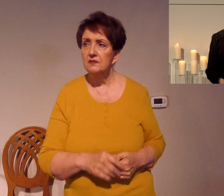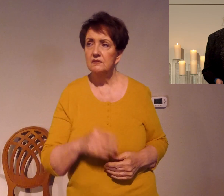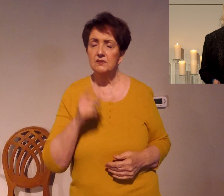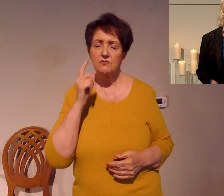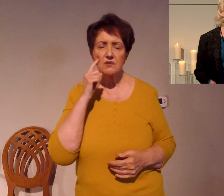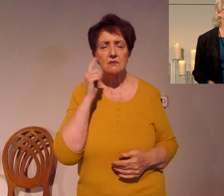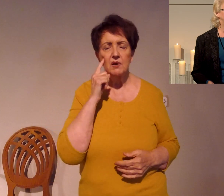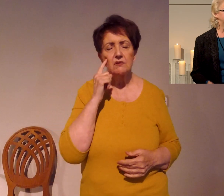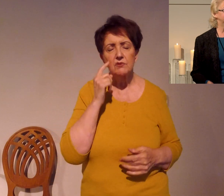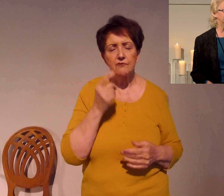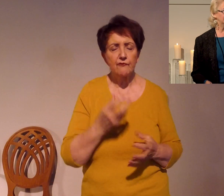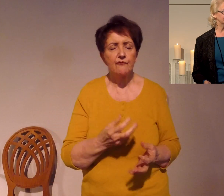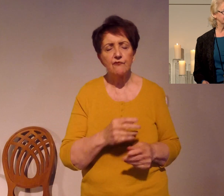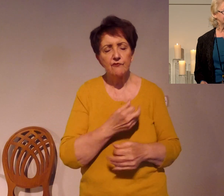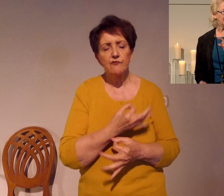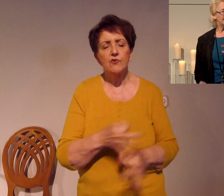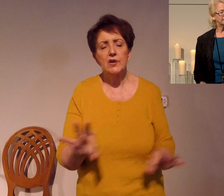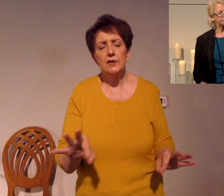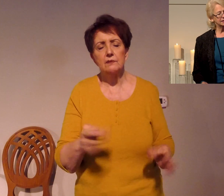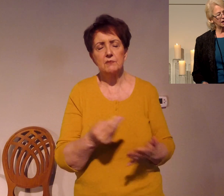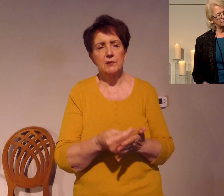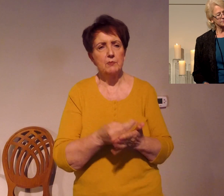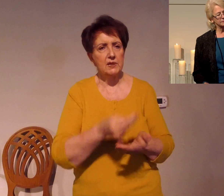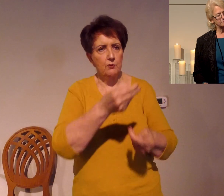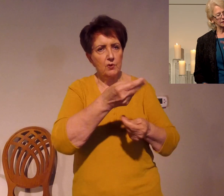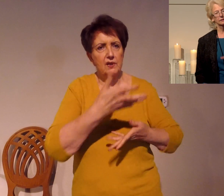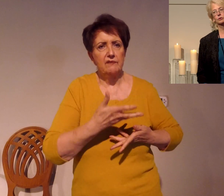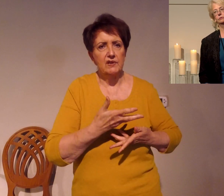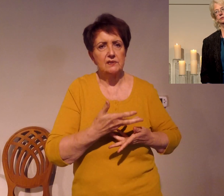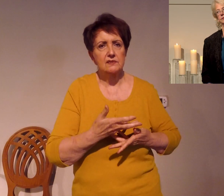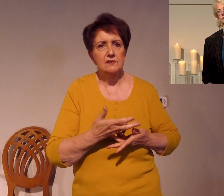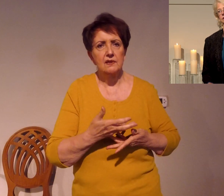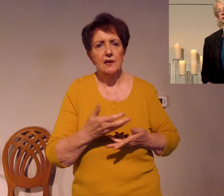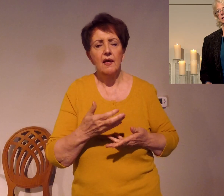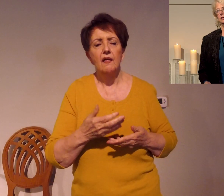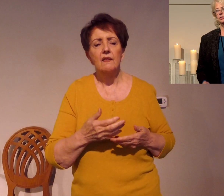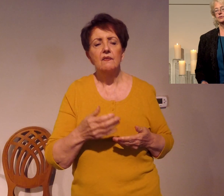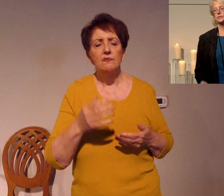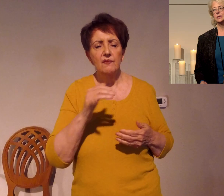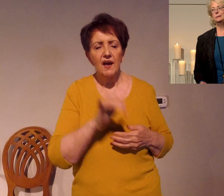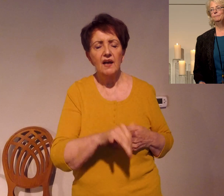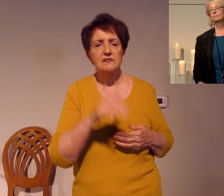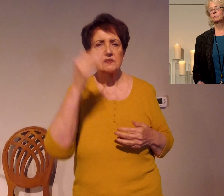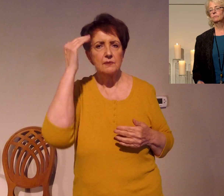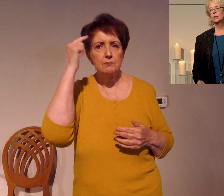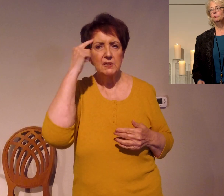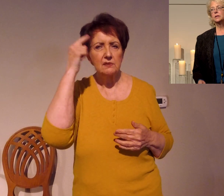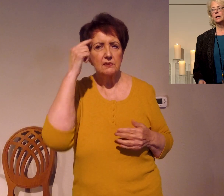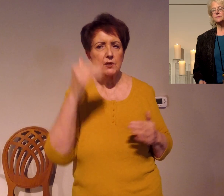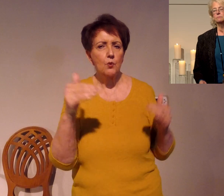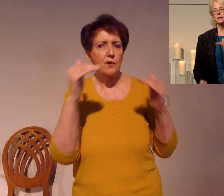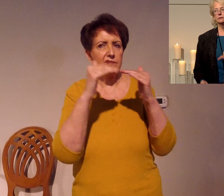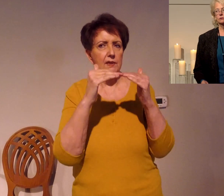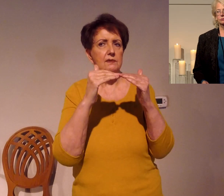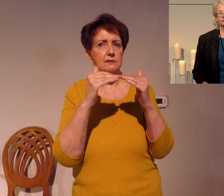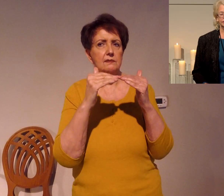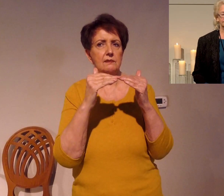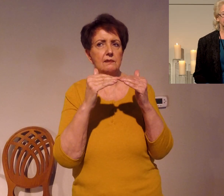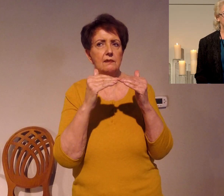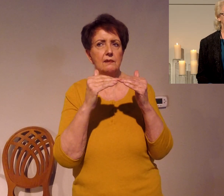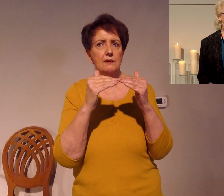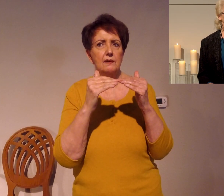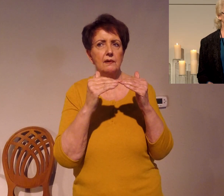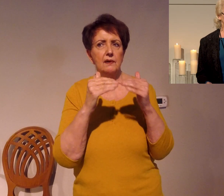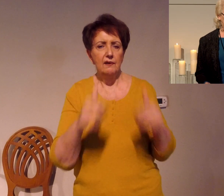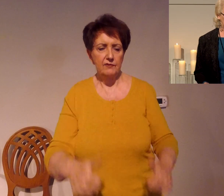freedom that money will give us, that becomes the mental equivalent. Do you see? It becomes the mental equivalent